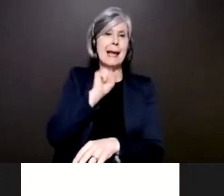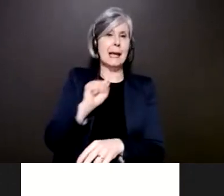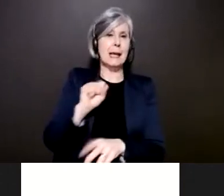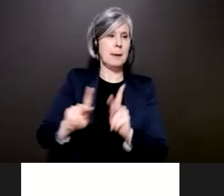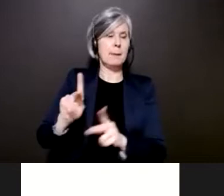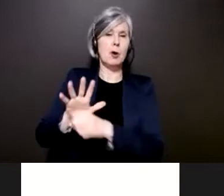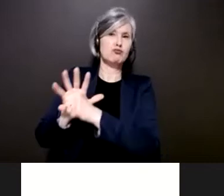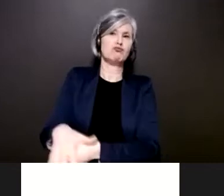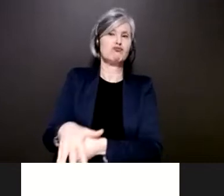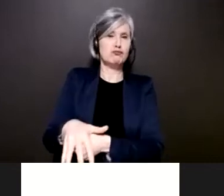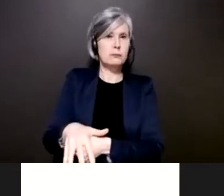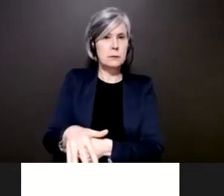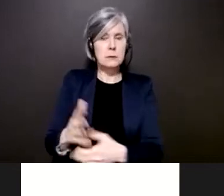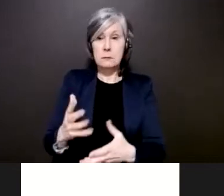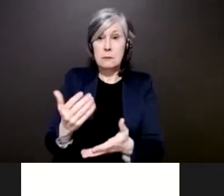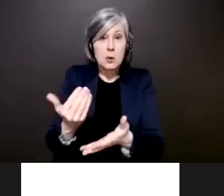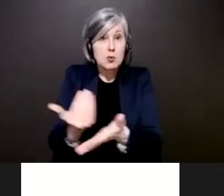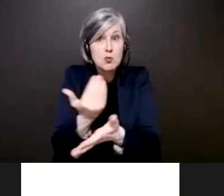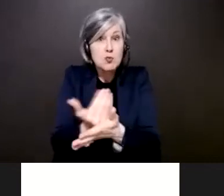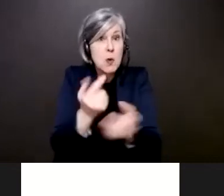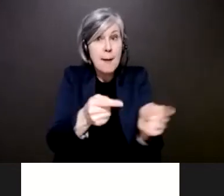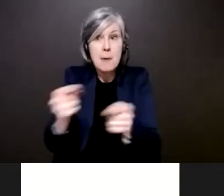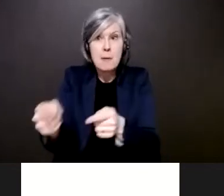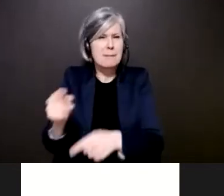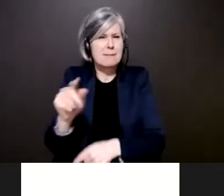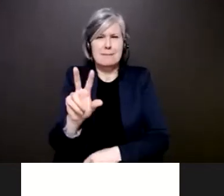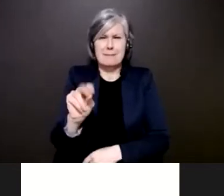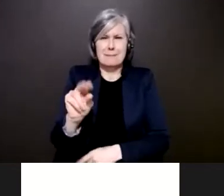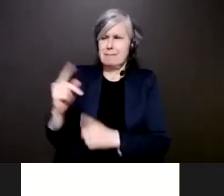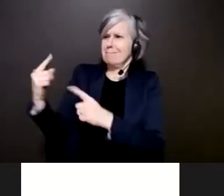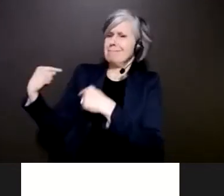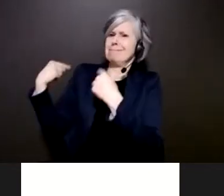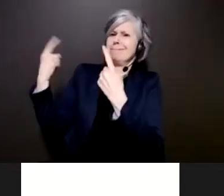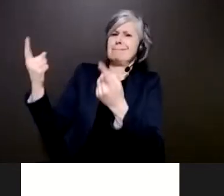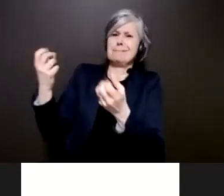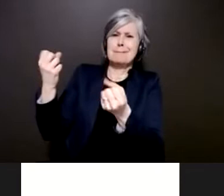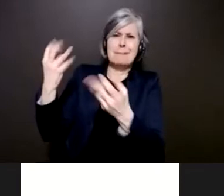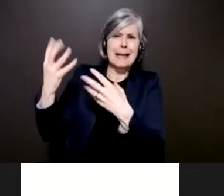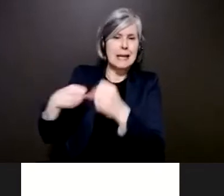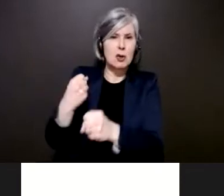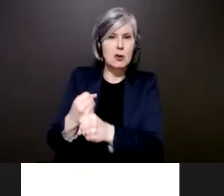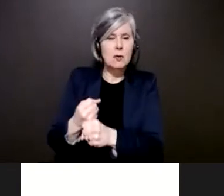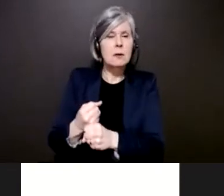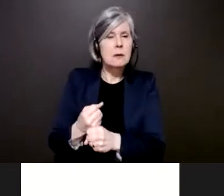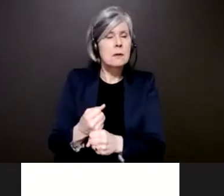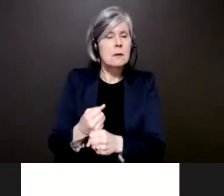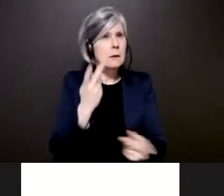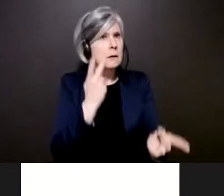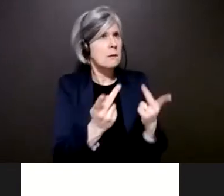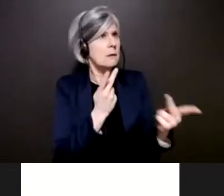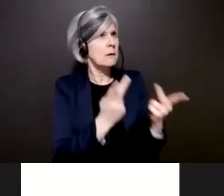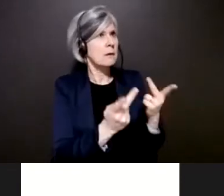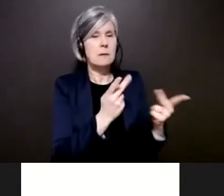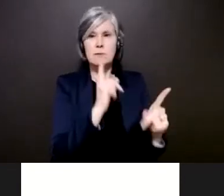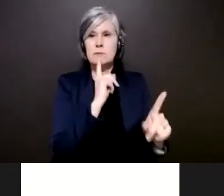continued to silently harm our global health and the global economy. It continues to